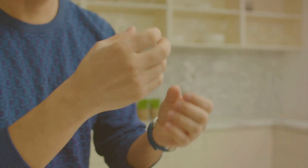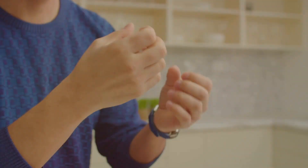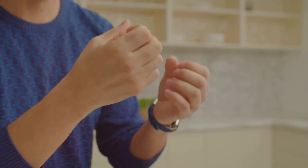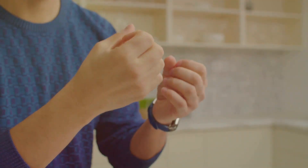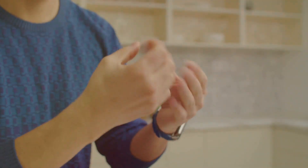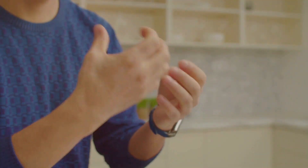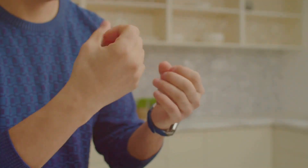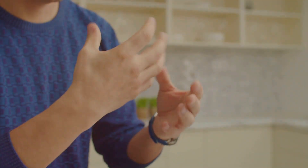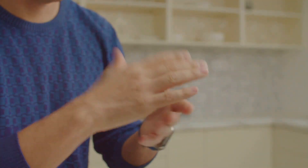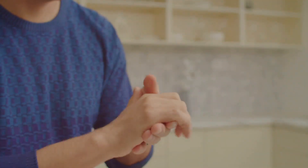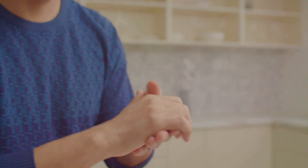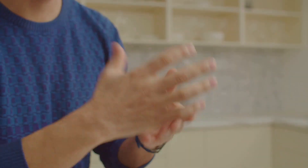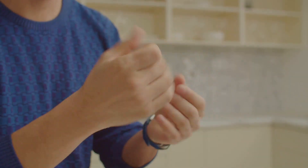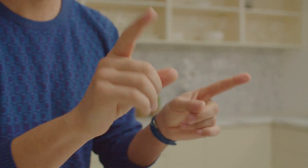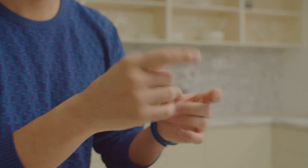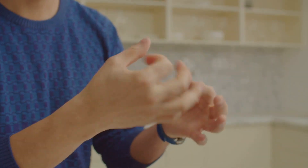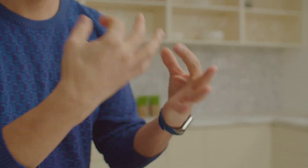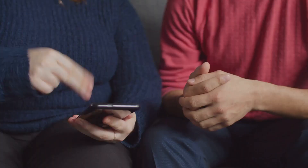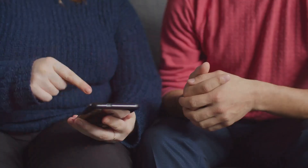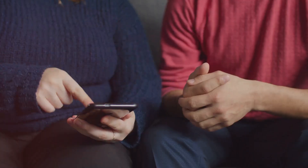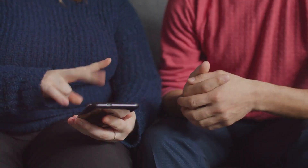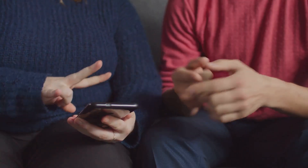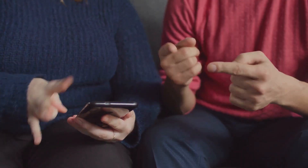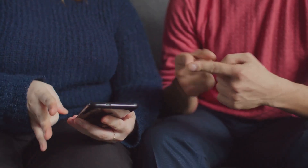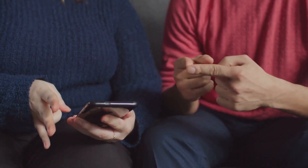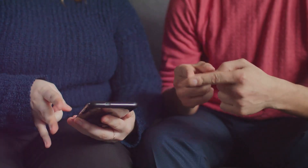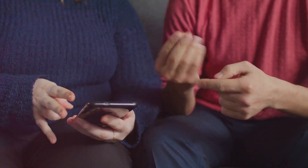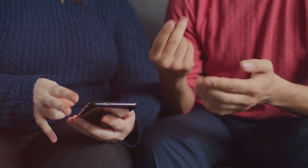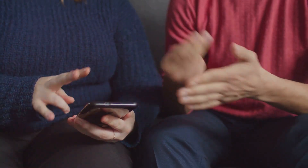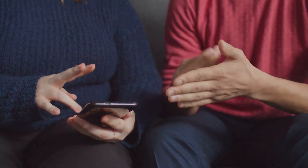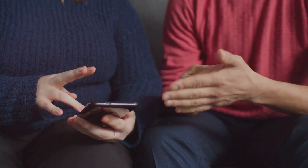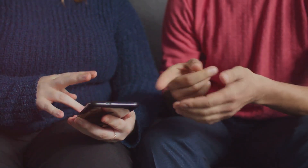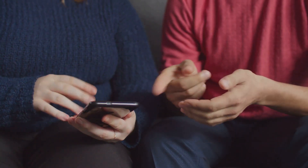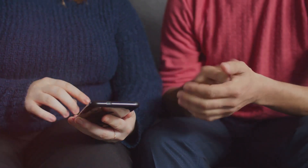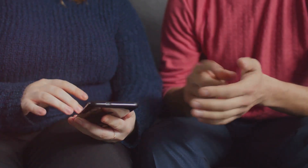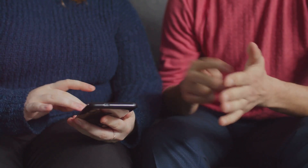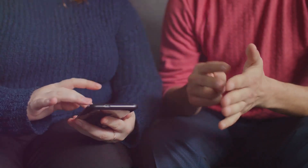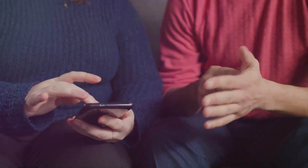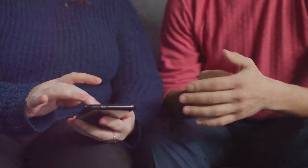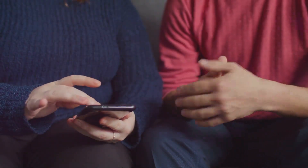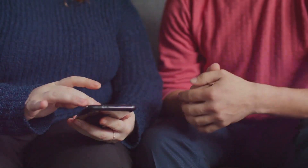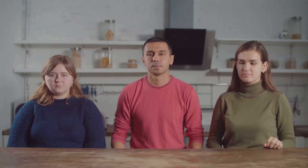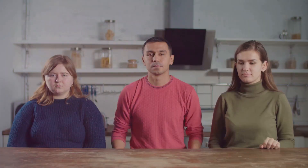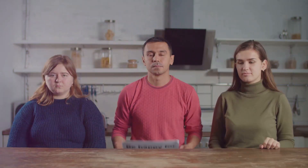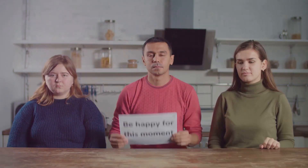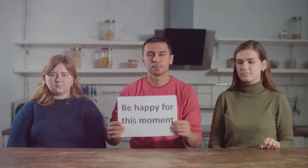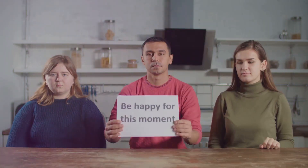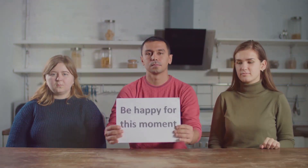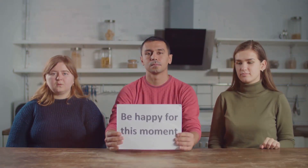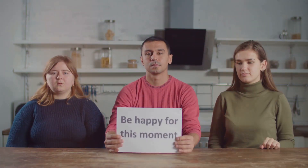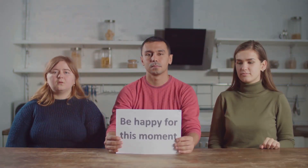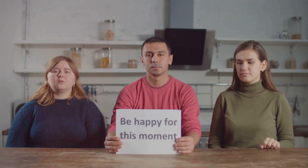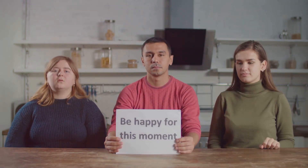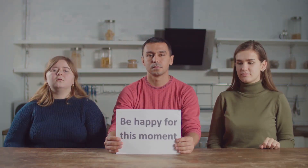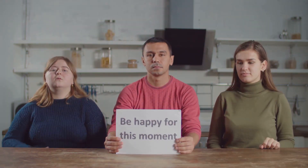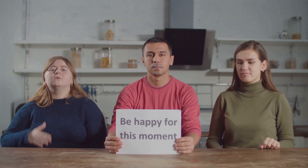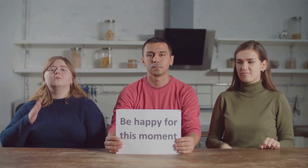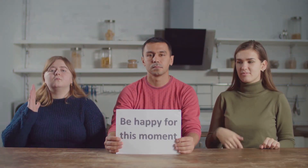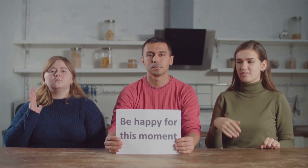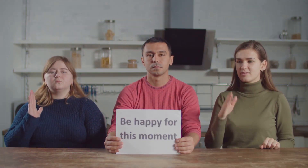similarities between Deaf and hearing cultures. But the journey of Deaf culture doesn't stop there. It is a journey marked with